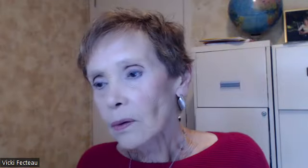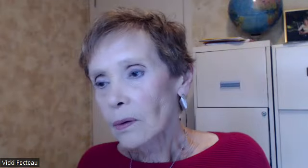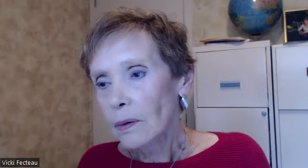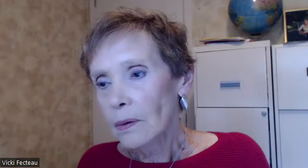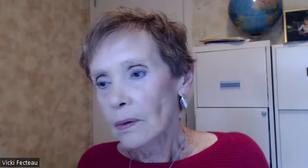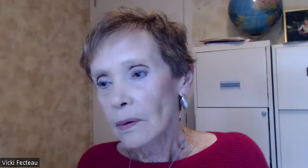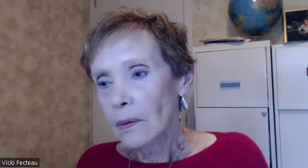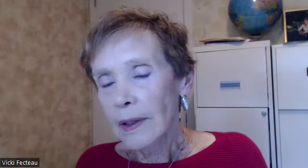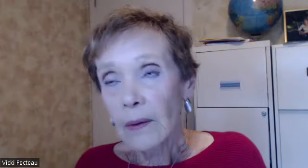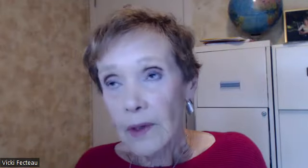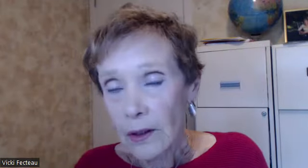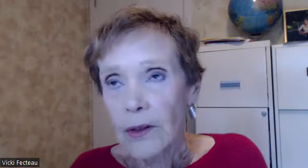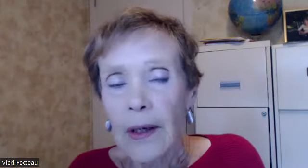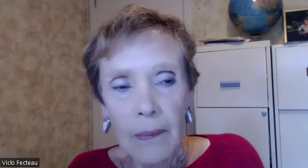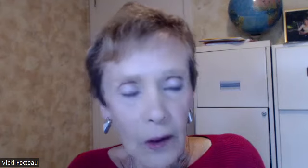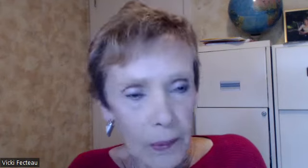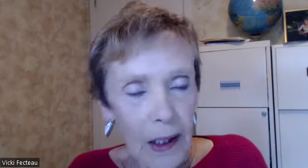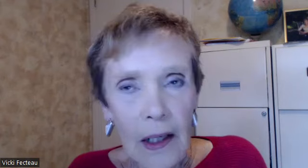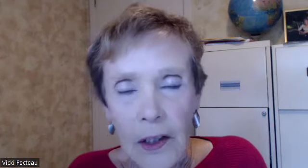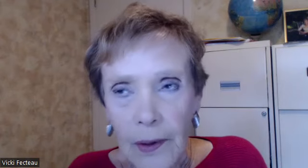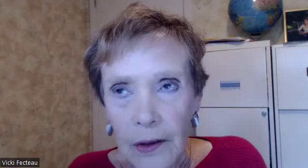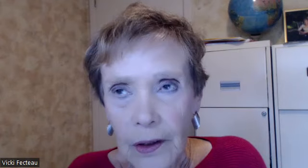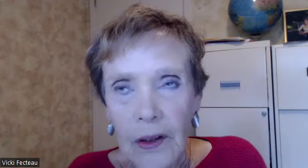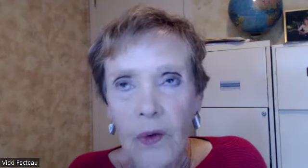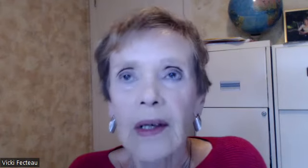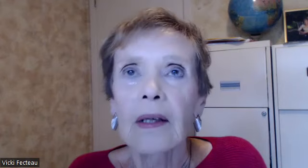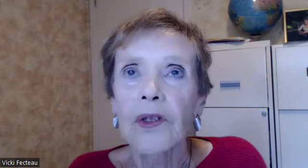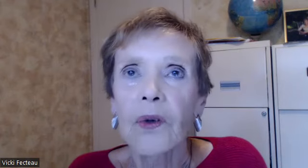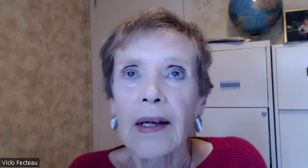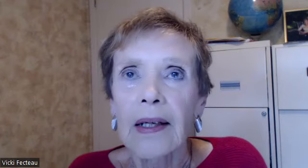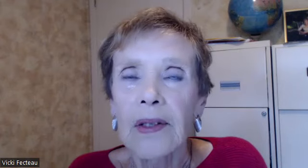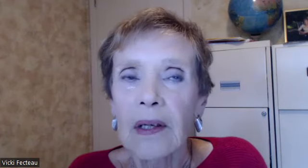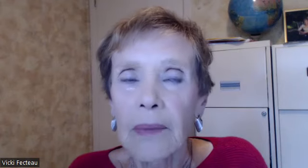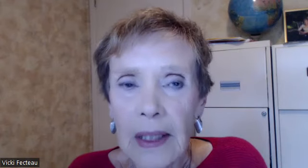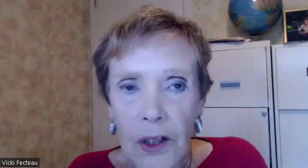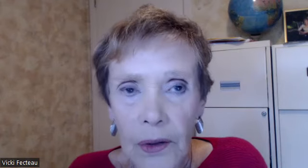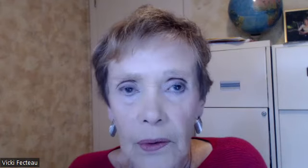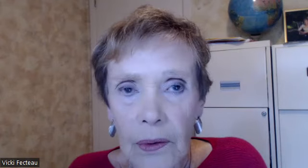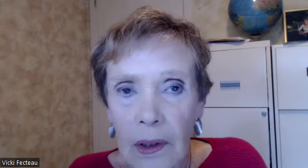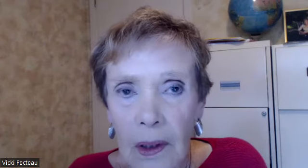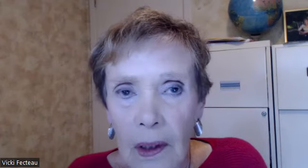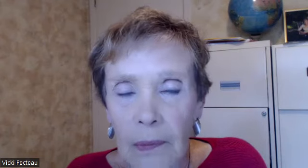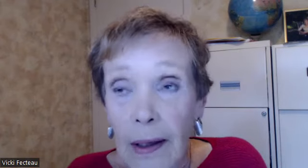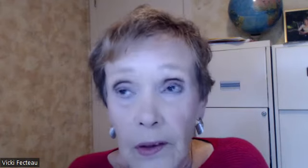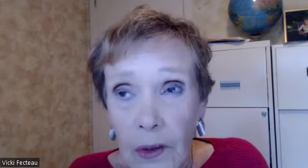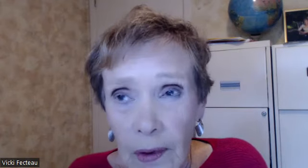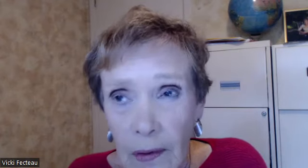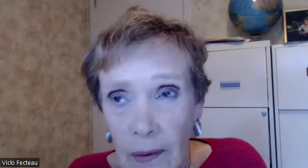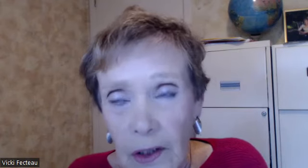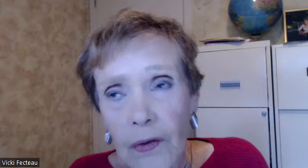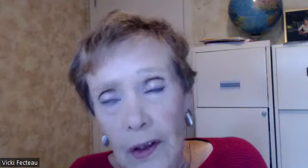Also, when I was learning two-hand manual, my husband learned it as well. So I had somebody to practice with, which is very